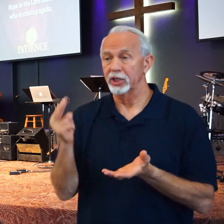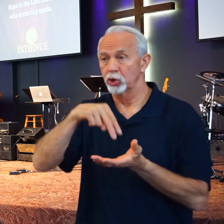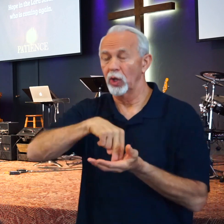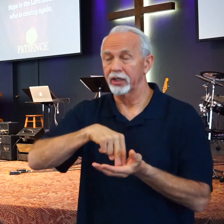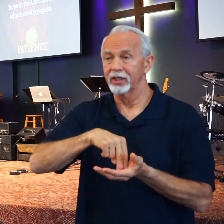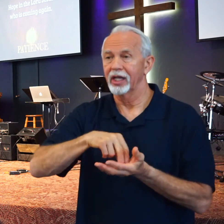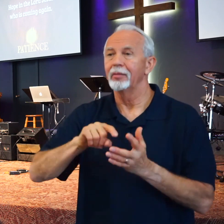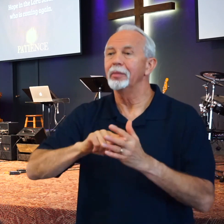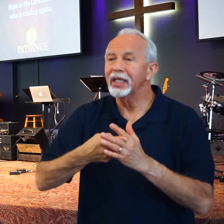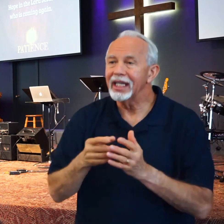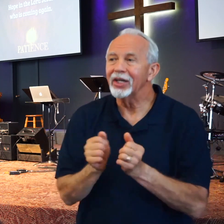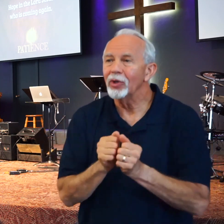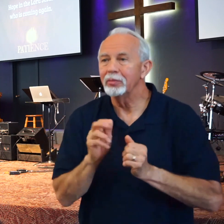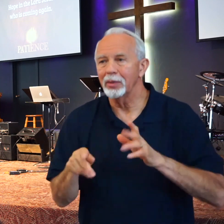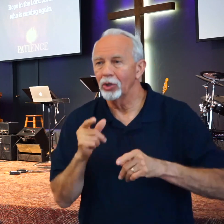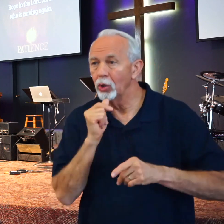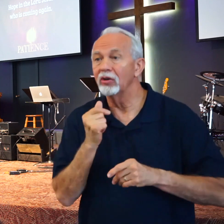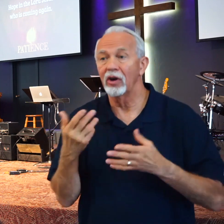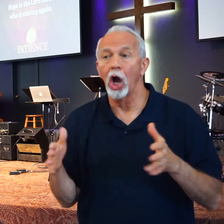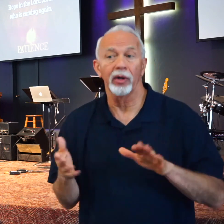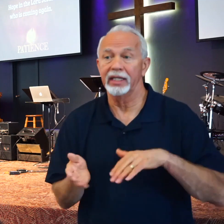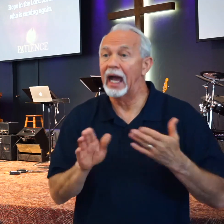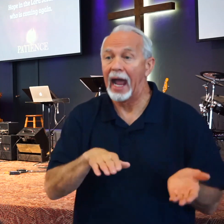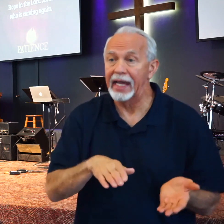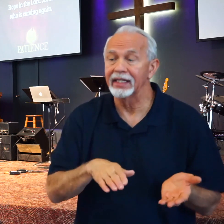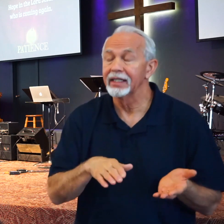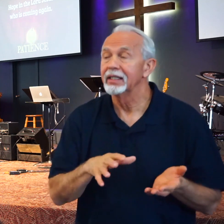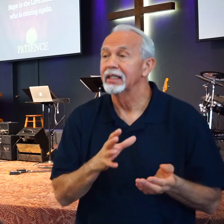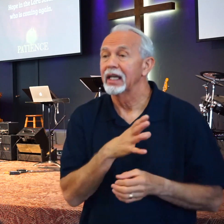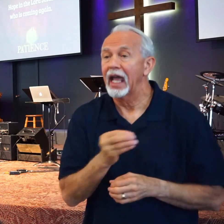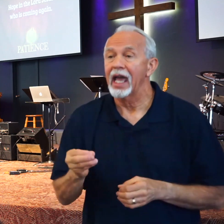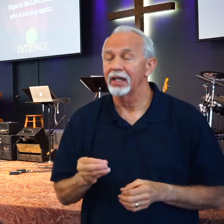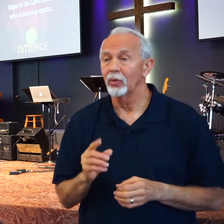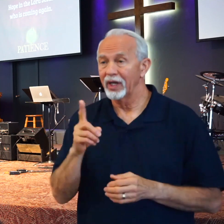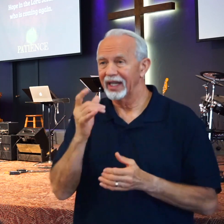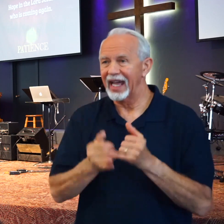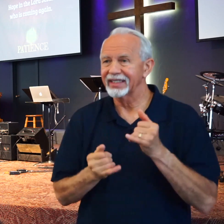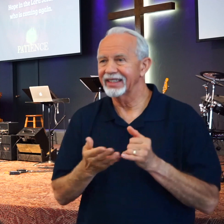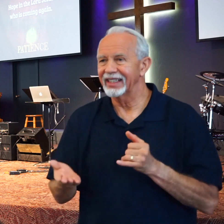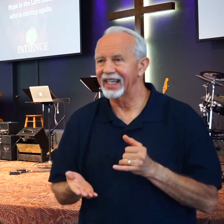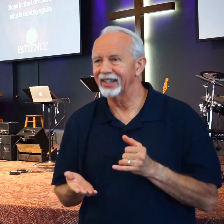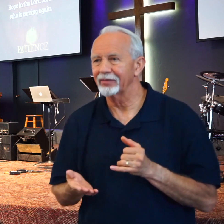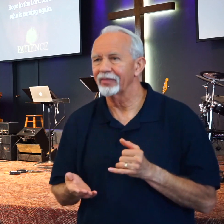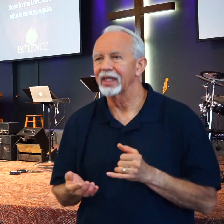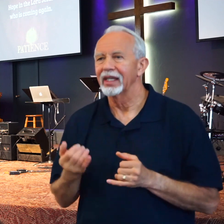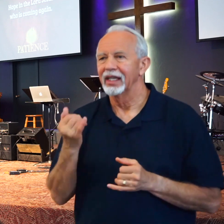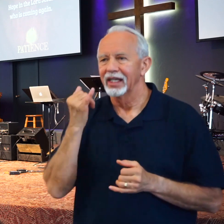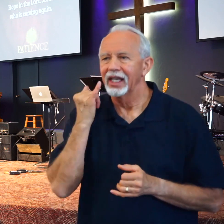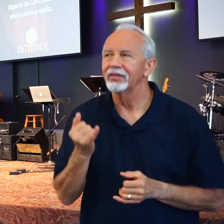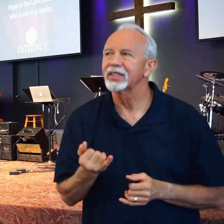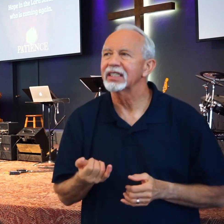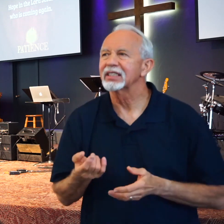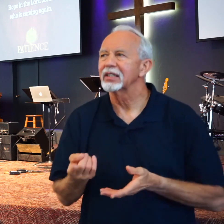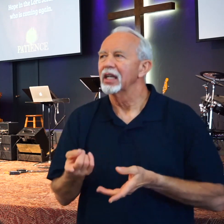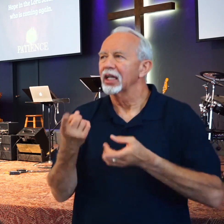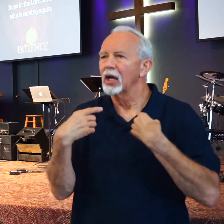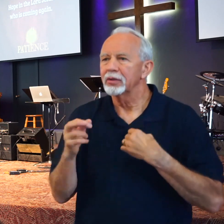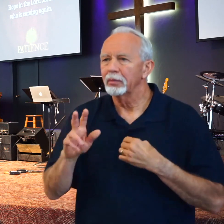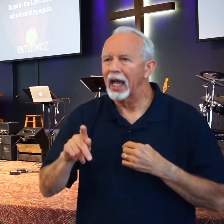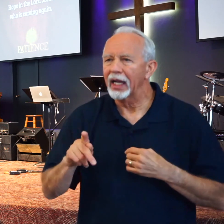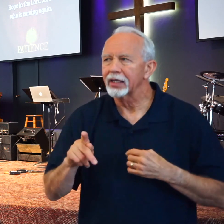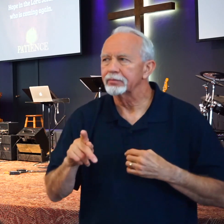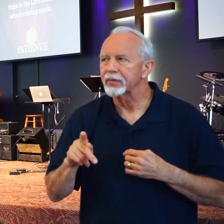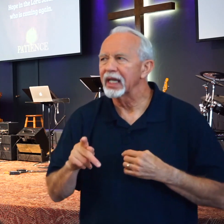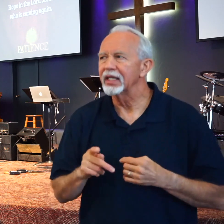beginning with those who have died already. And one last thing, the physical return of Christ is a core